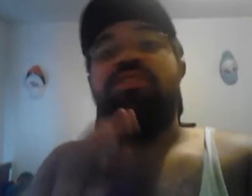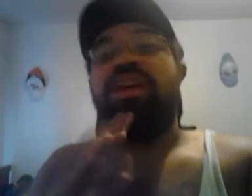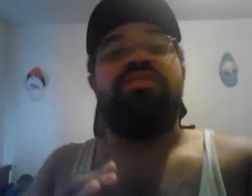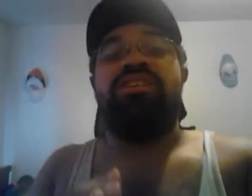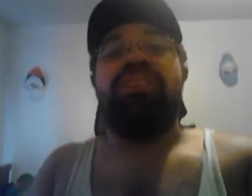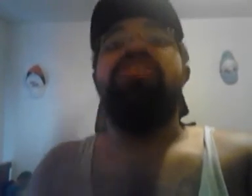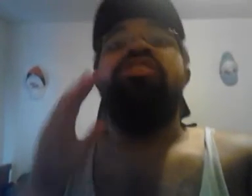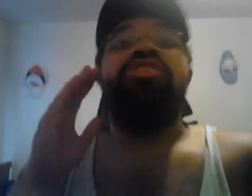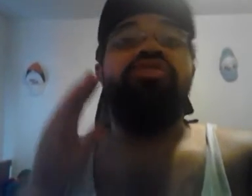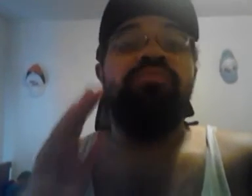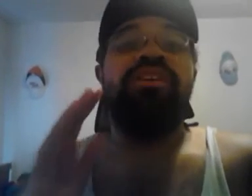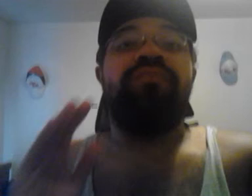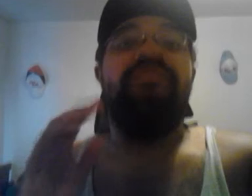ABC. You better find it